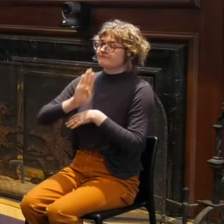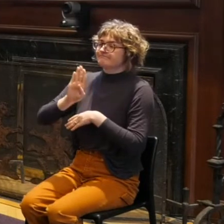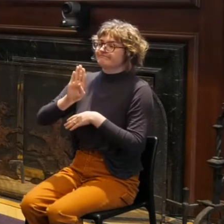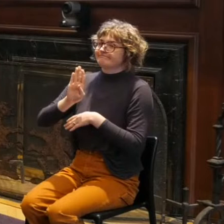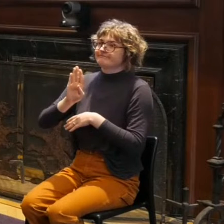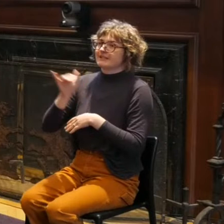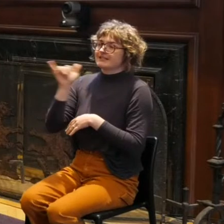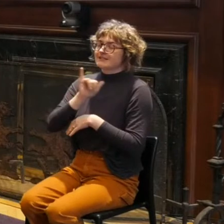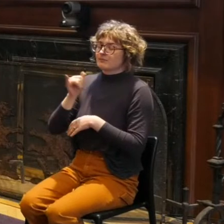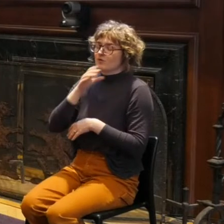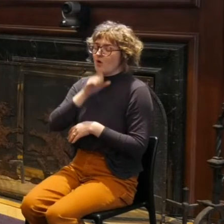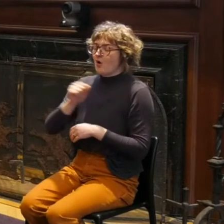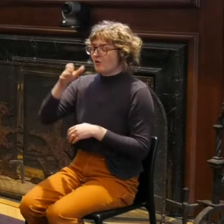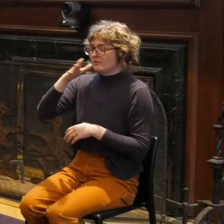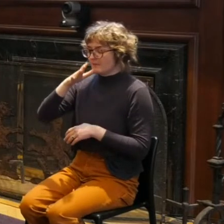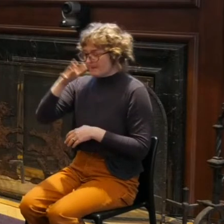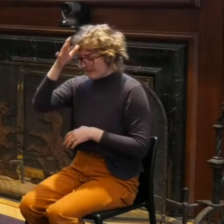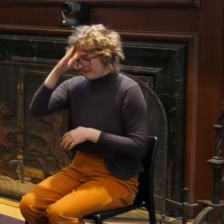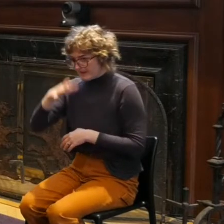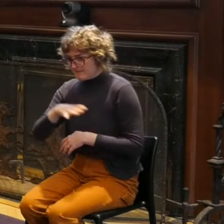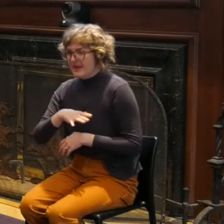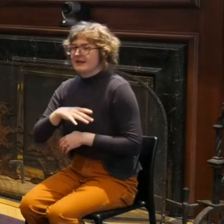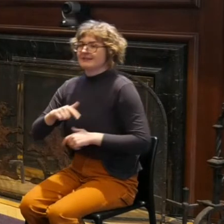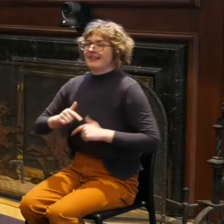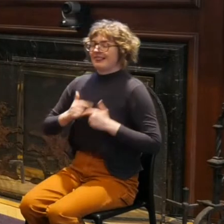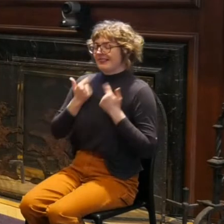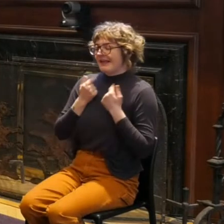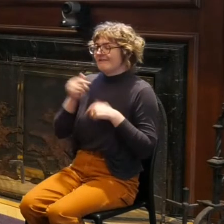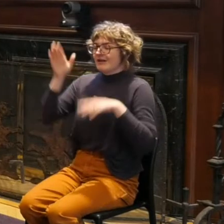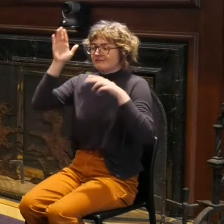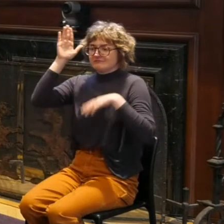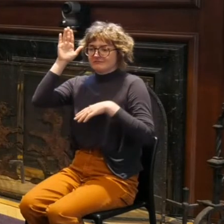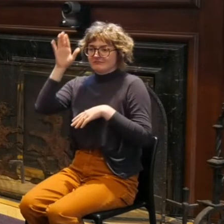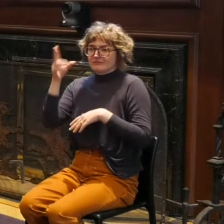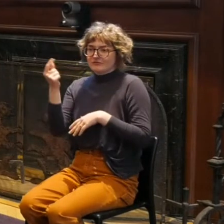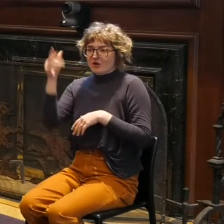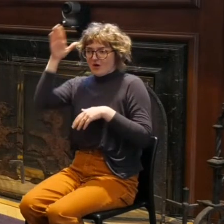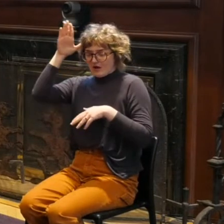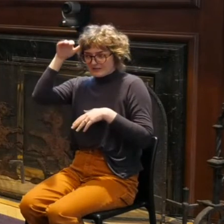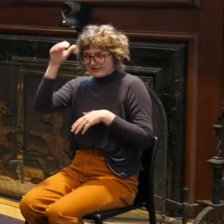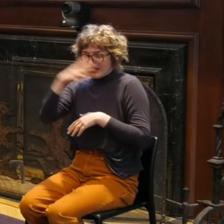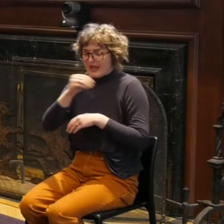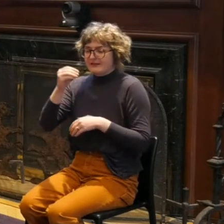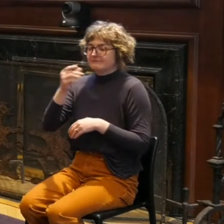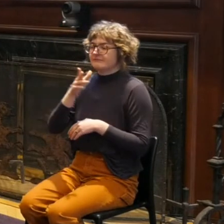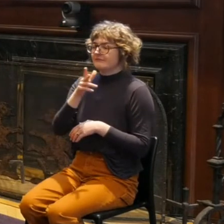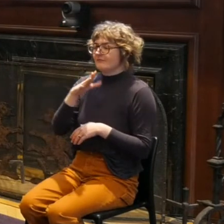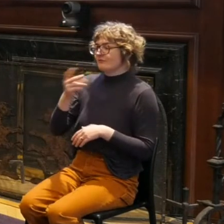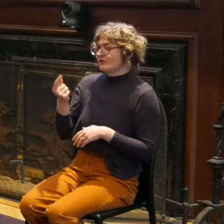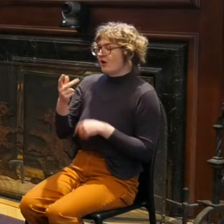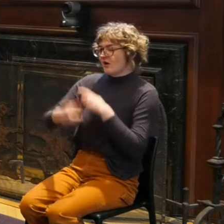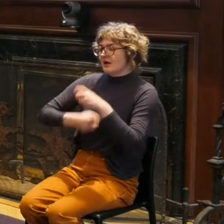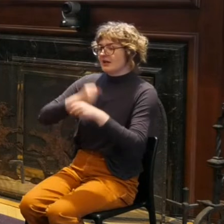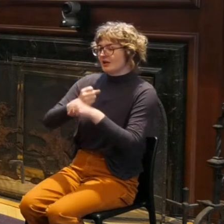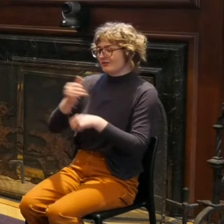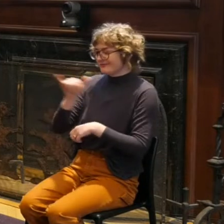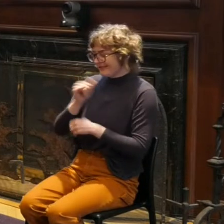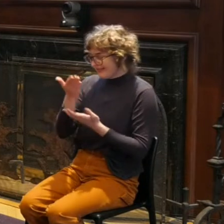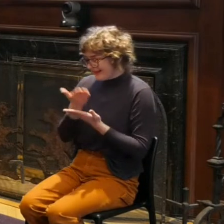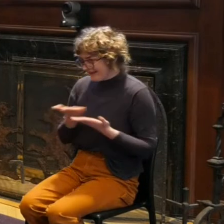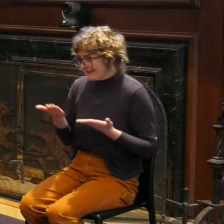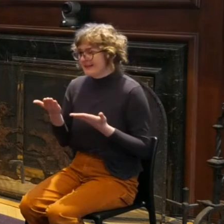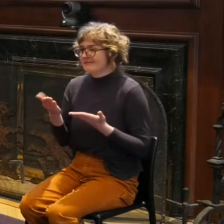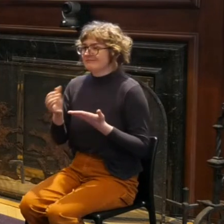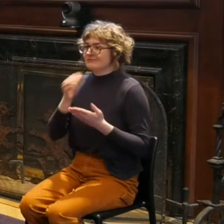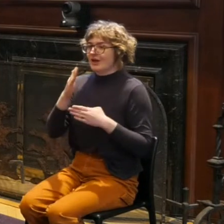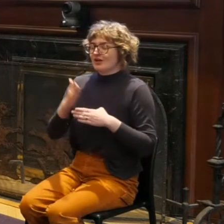men do, living down dog-eared alleys in dog-eared days like these. He does not share my